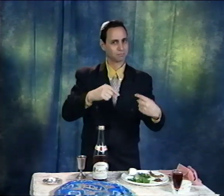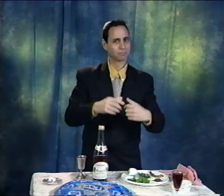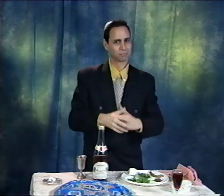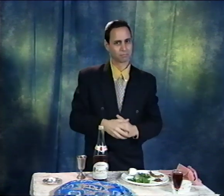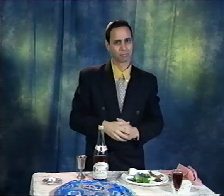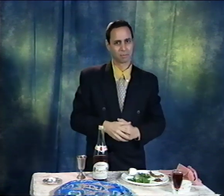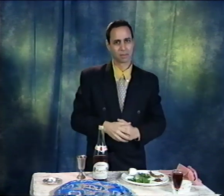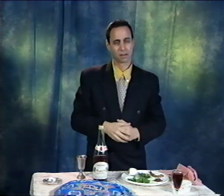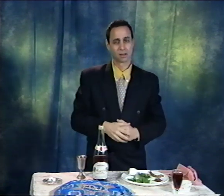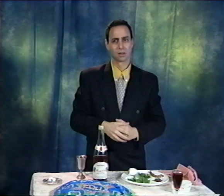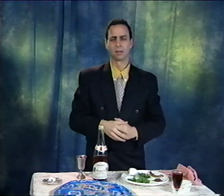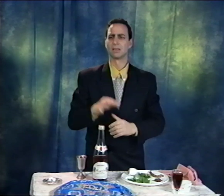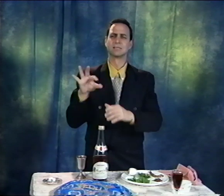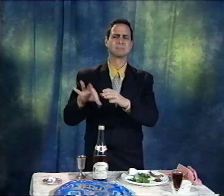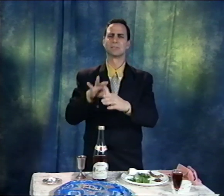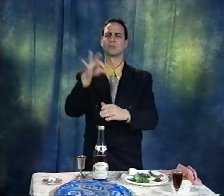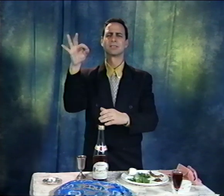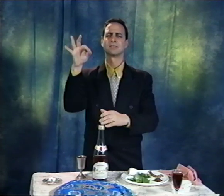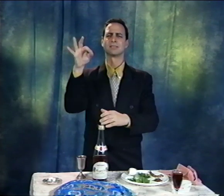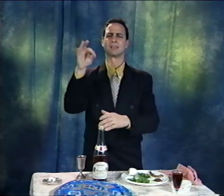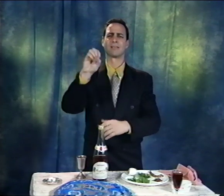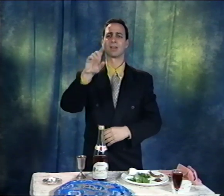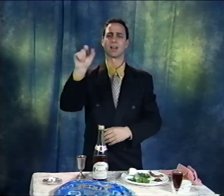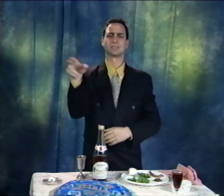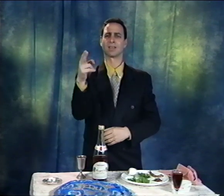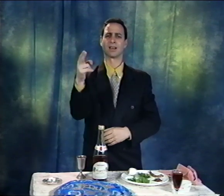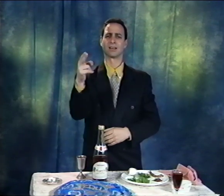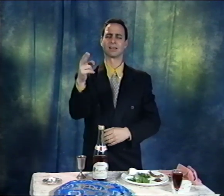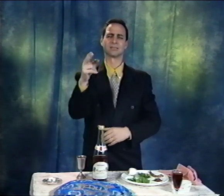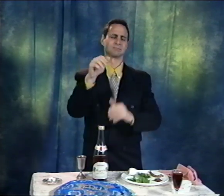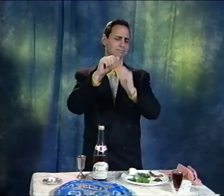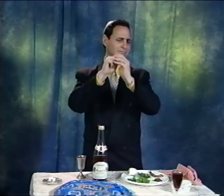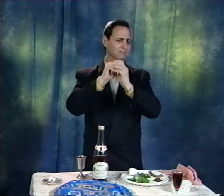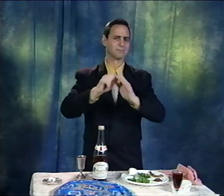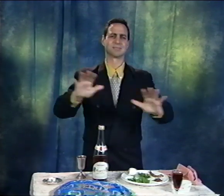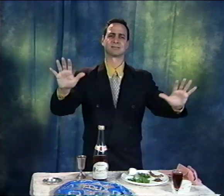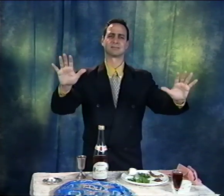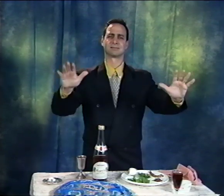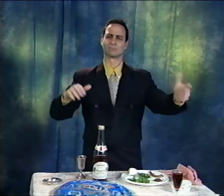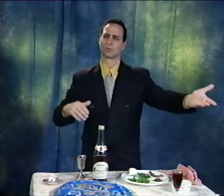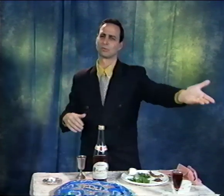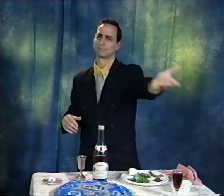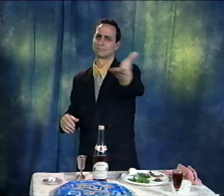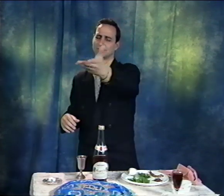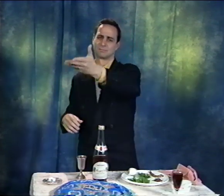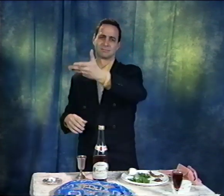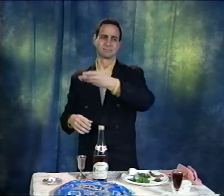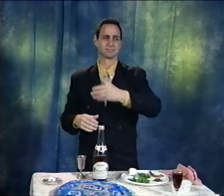come. The spirit of Elijah blesses us all.